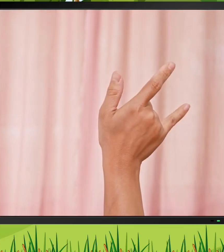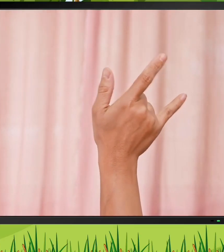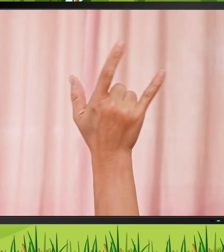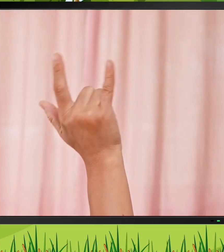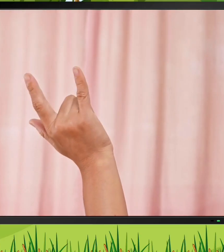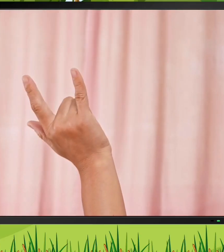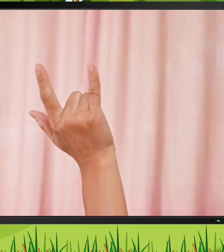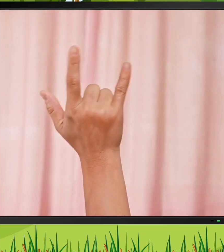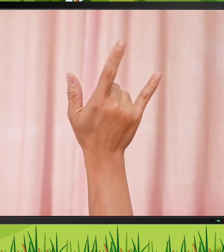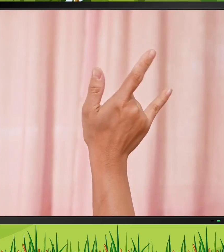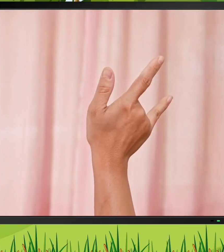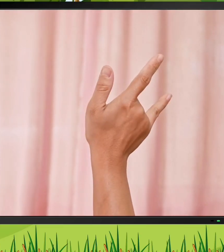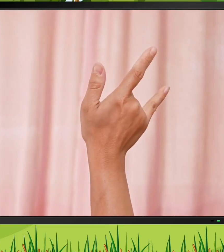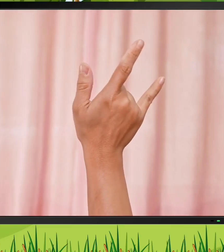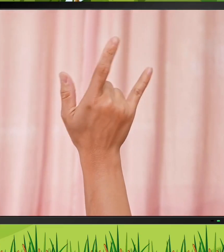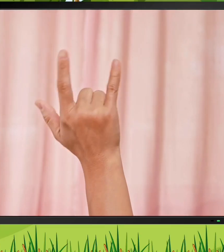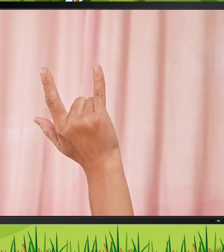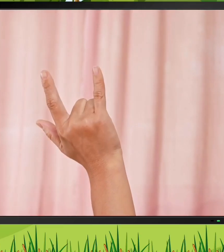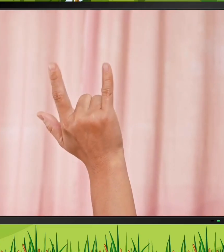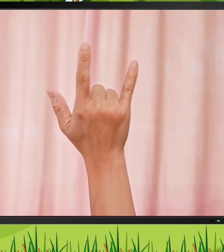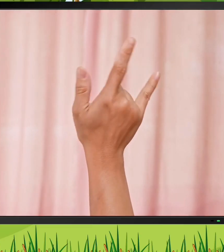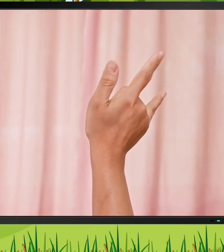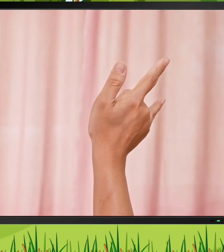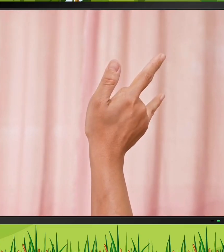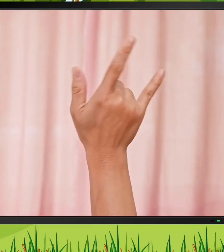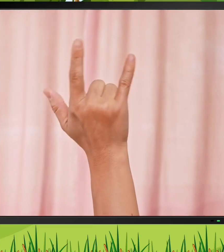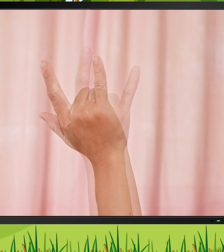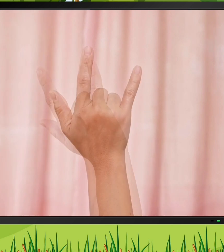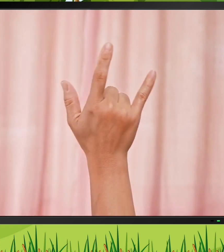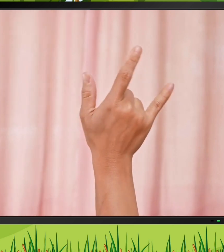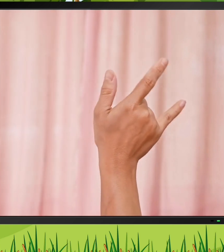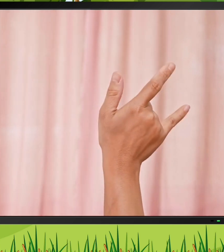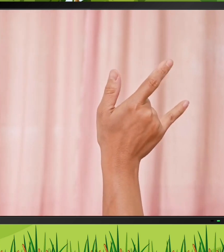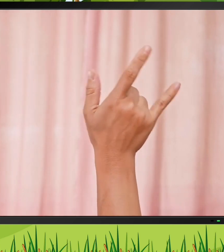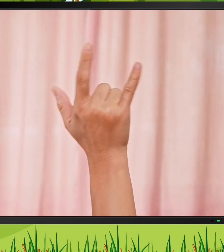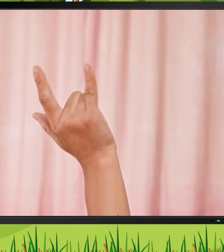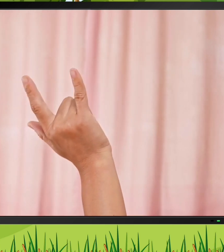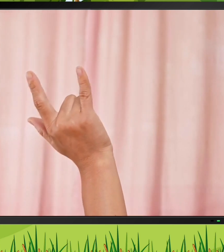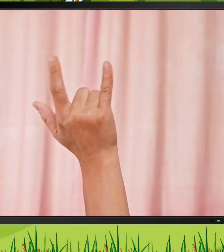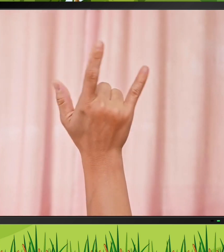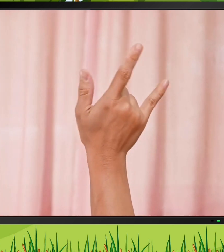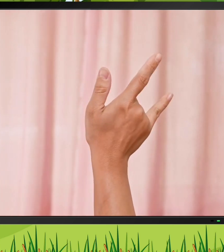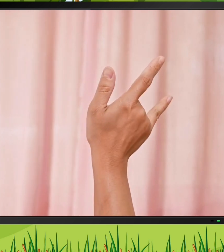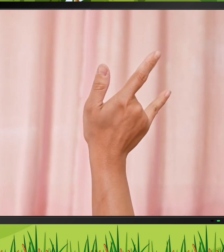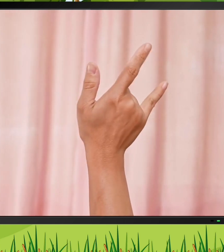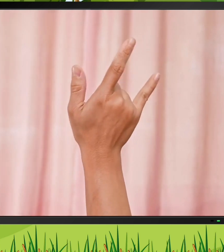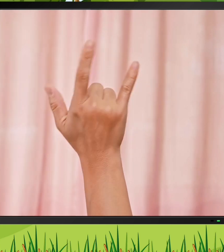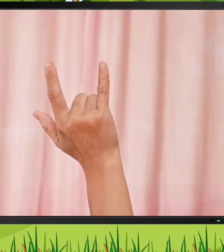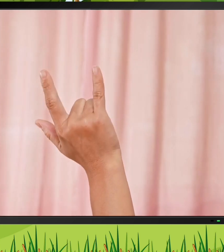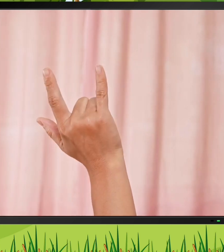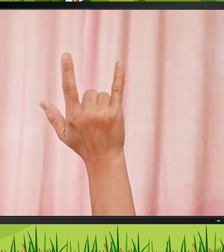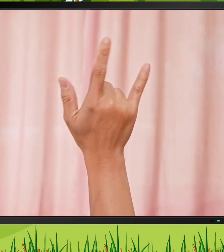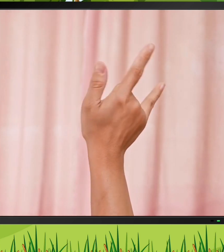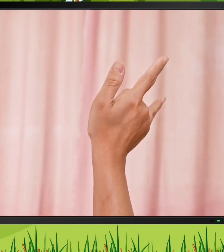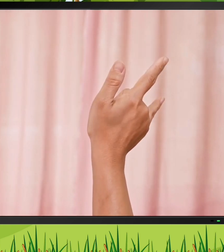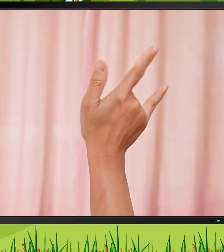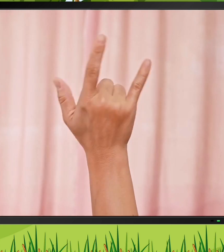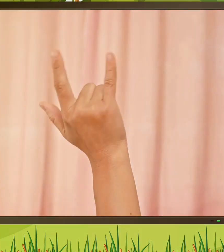I love you. I love you. I love you.